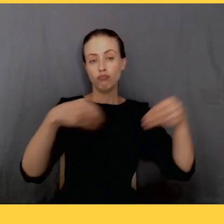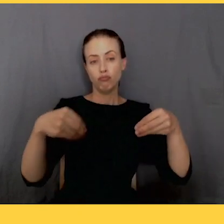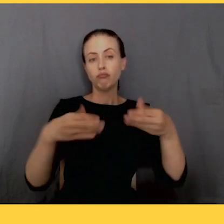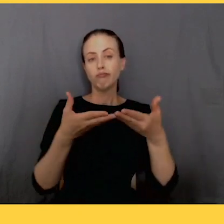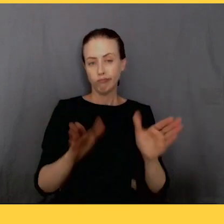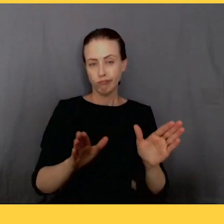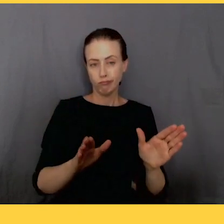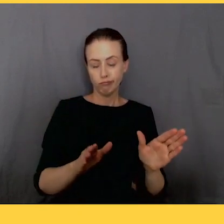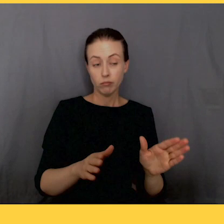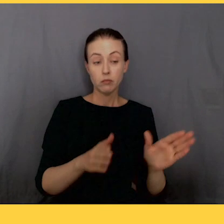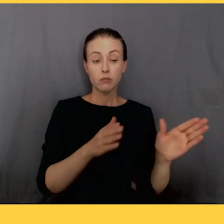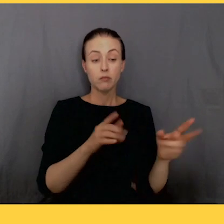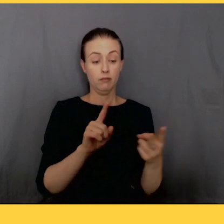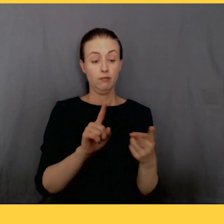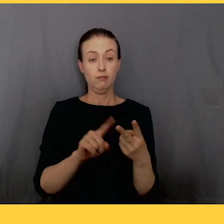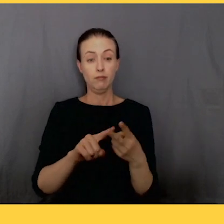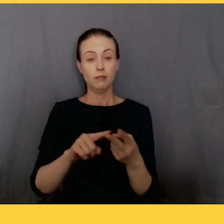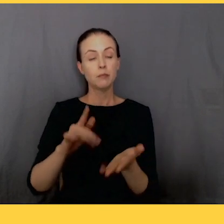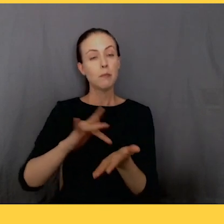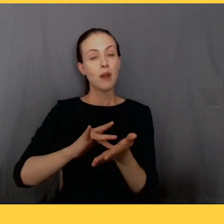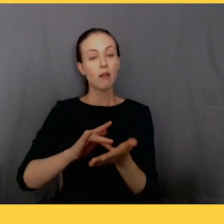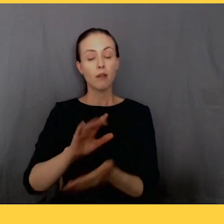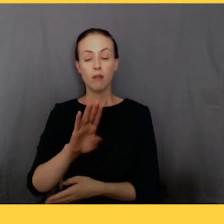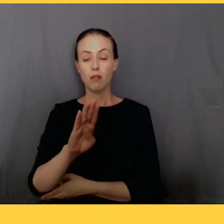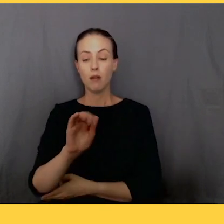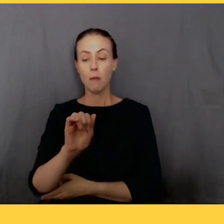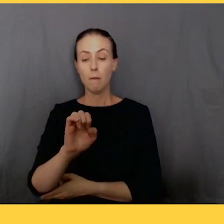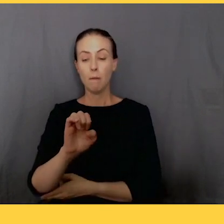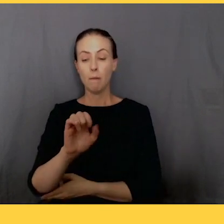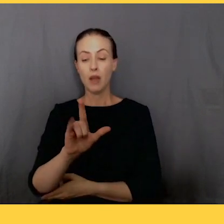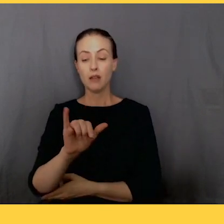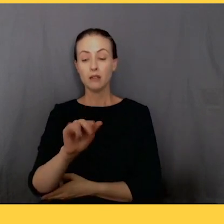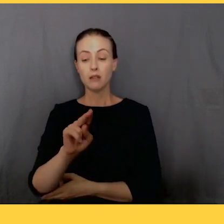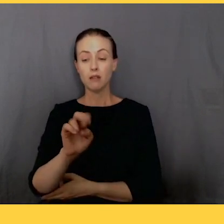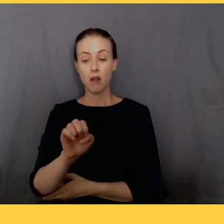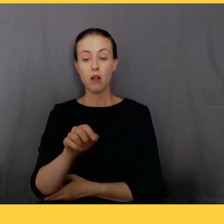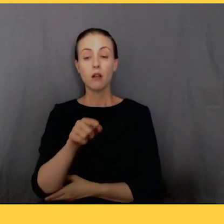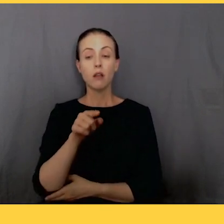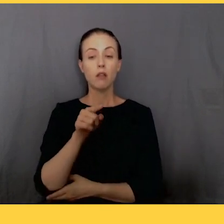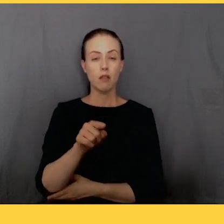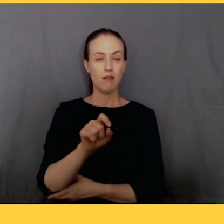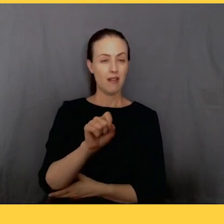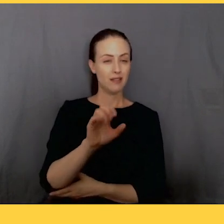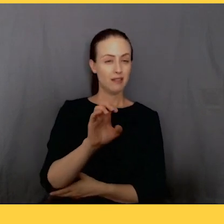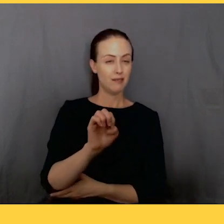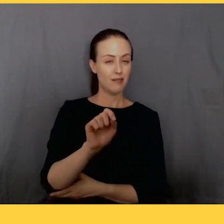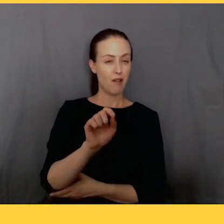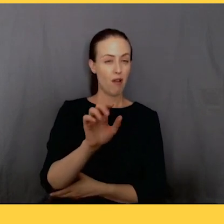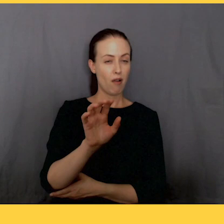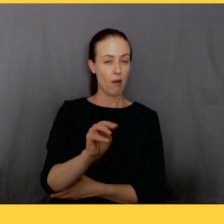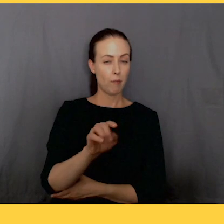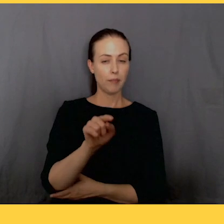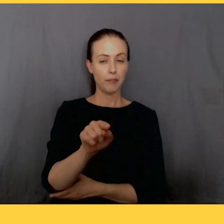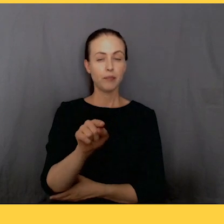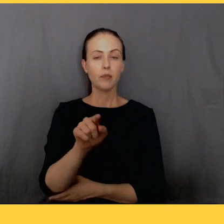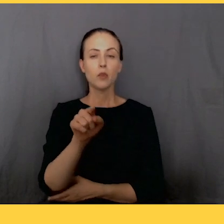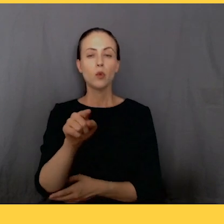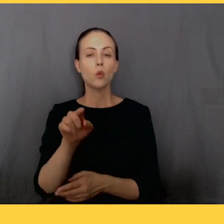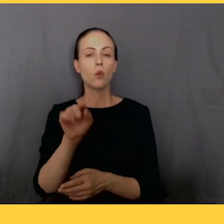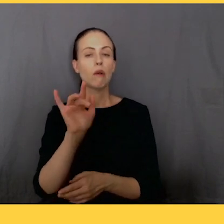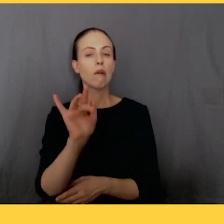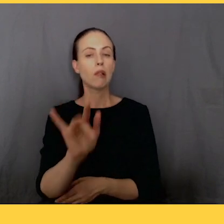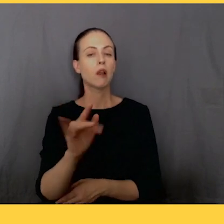to medical baseline, once you go to the Edison website, and you click under residential, you'll find